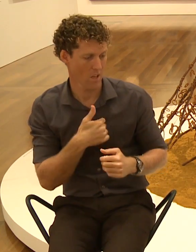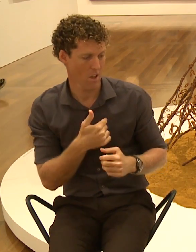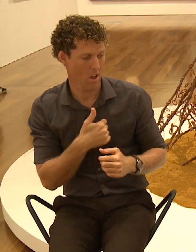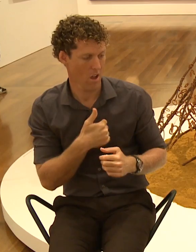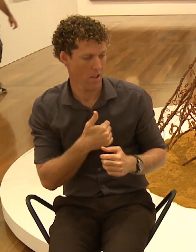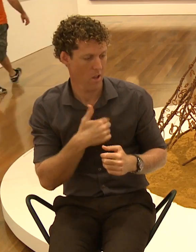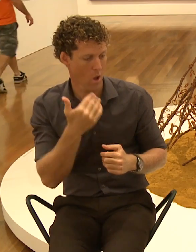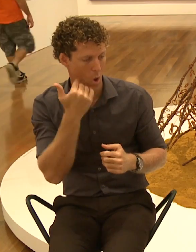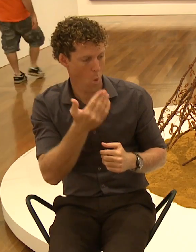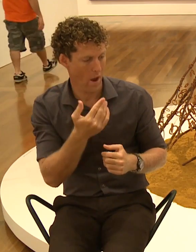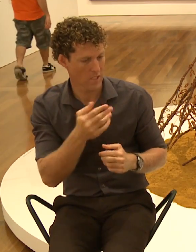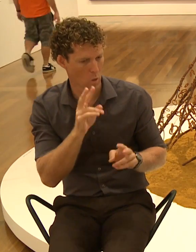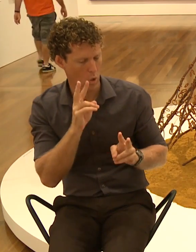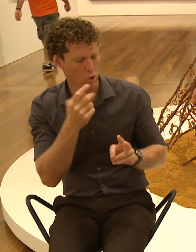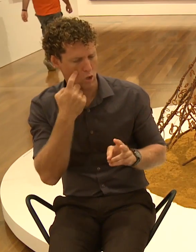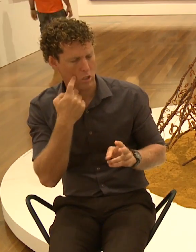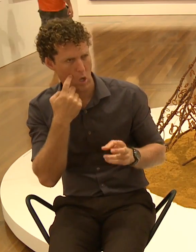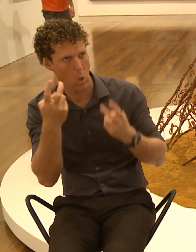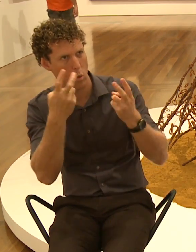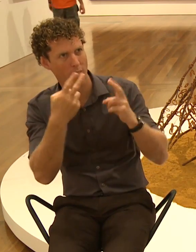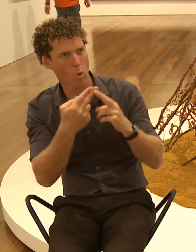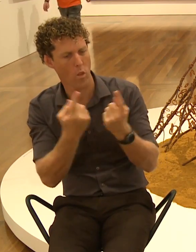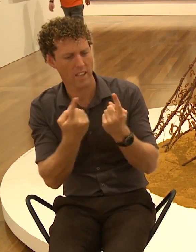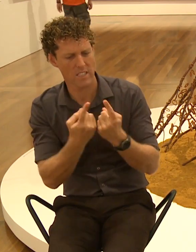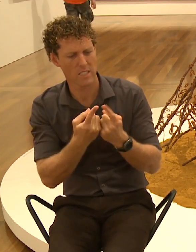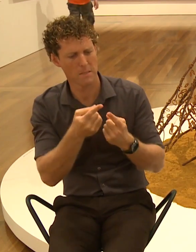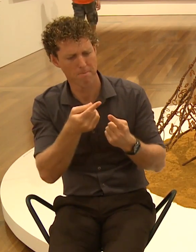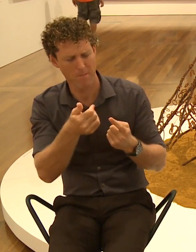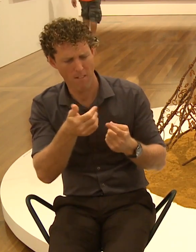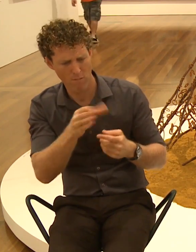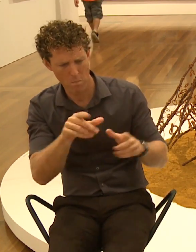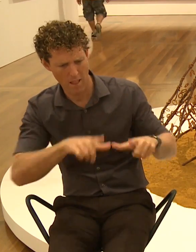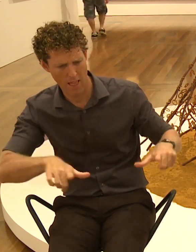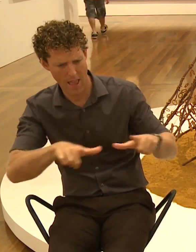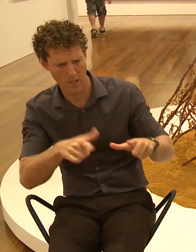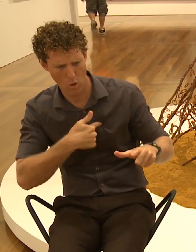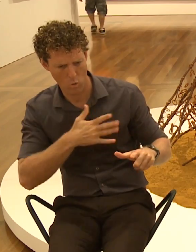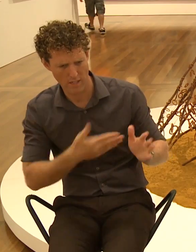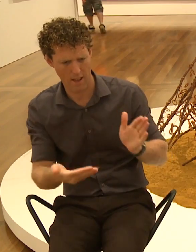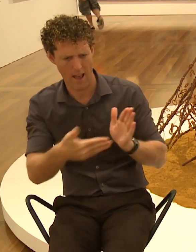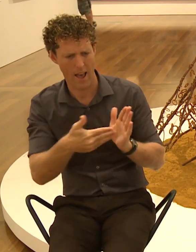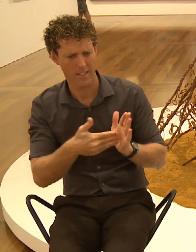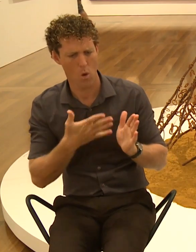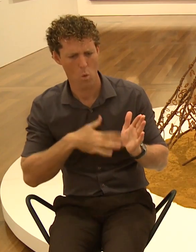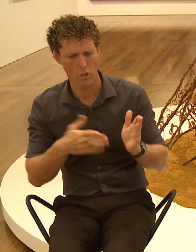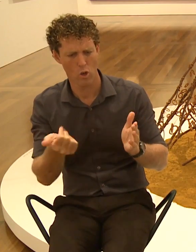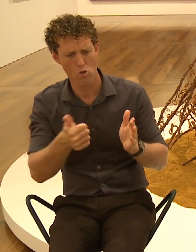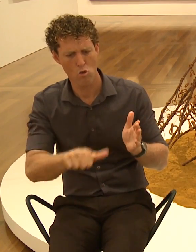always looked for something to use from the land itself. I needed to use a natural